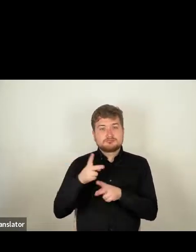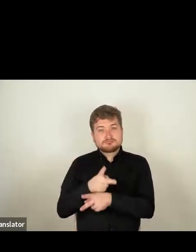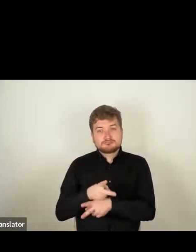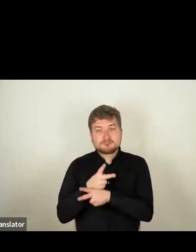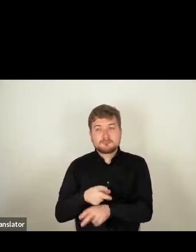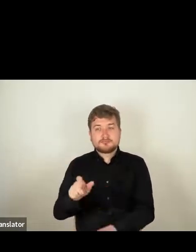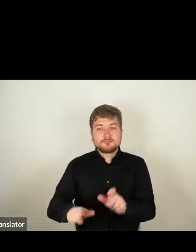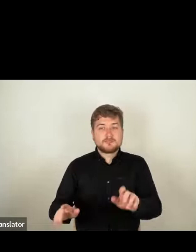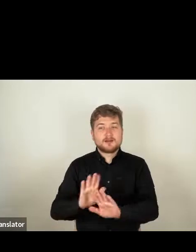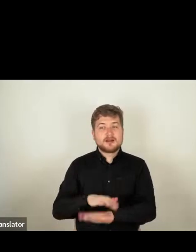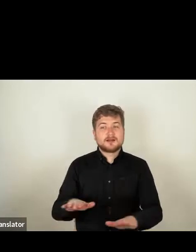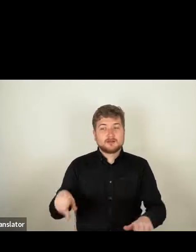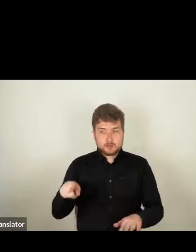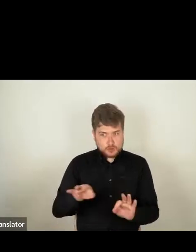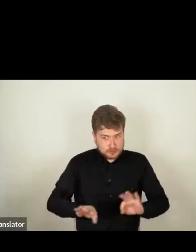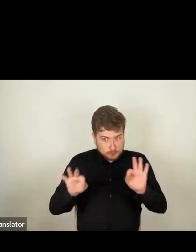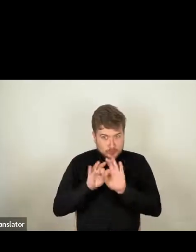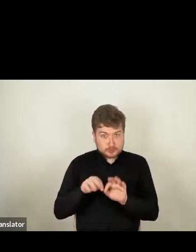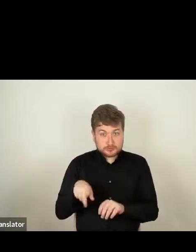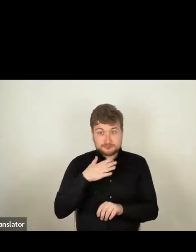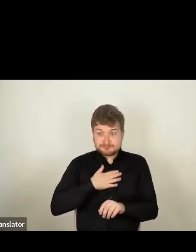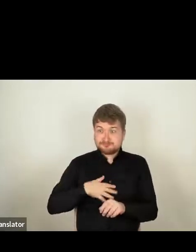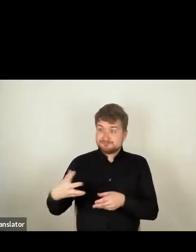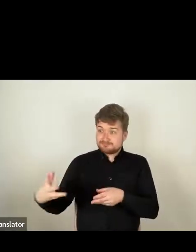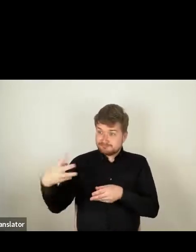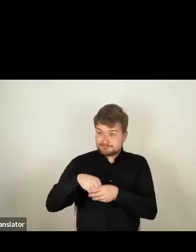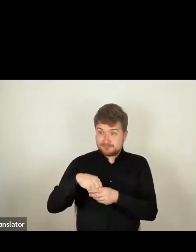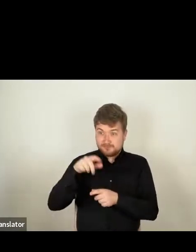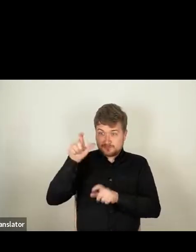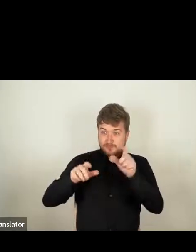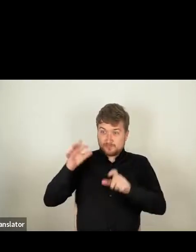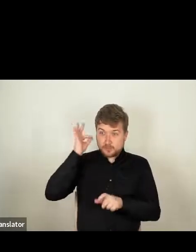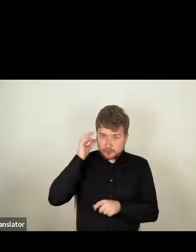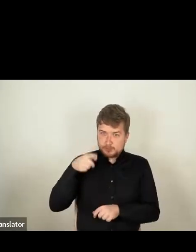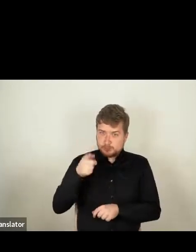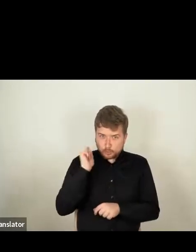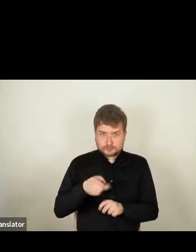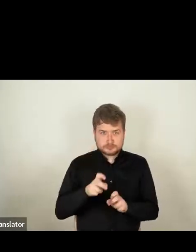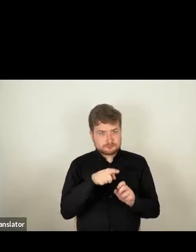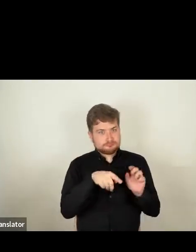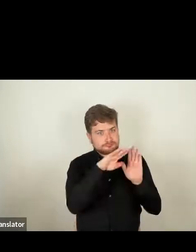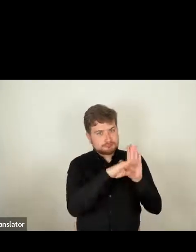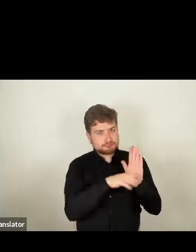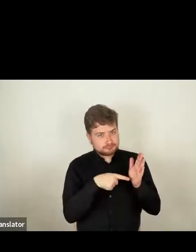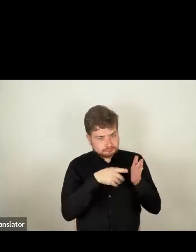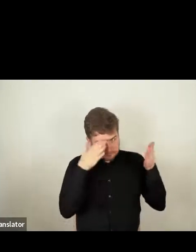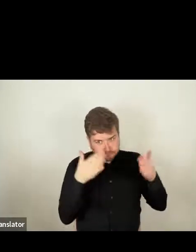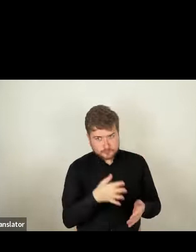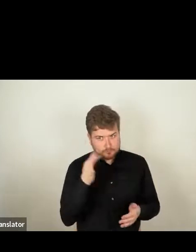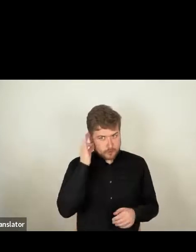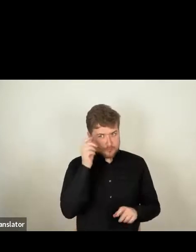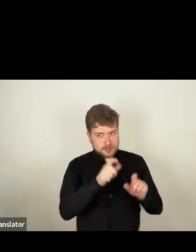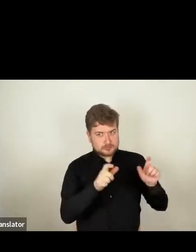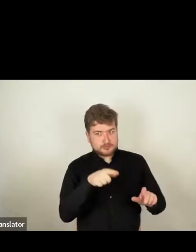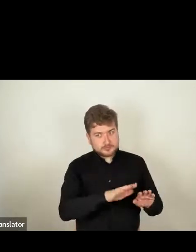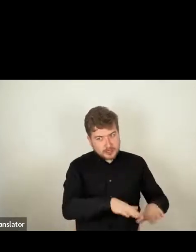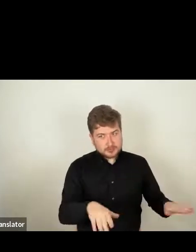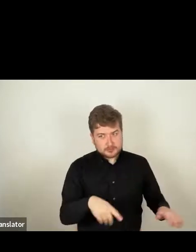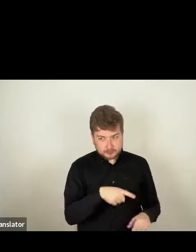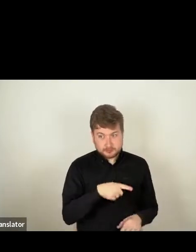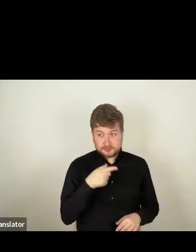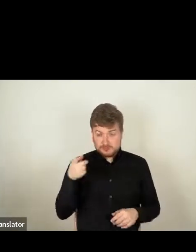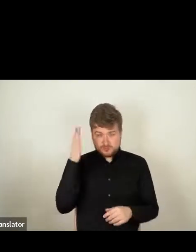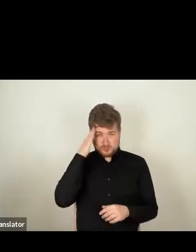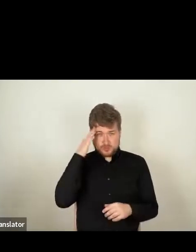the economic life, not only of the country, but in parliaments as large as ours and as far distant as ours. There needs to be